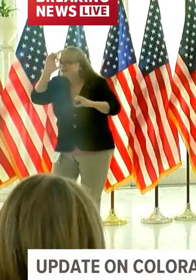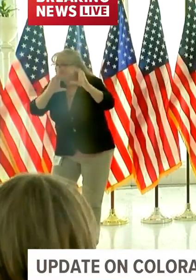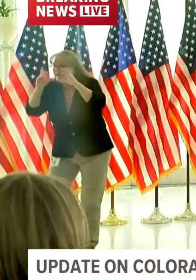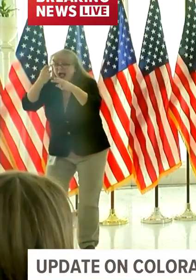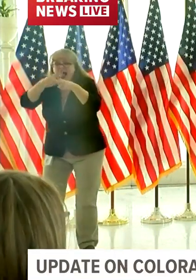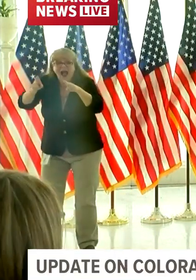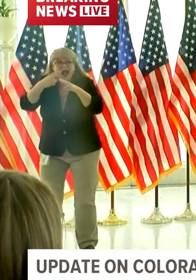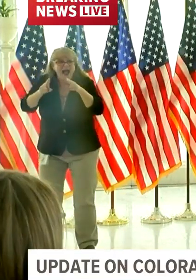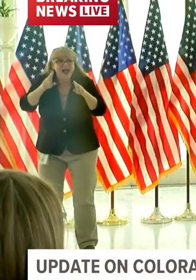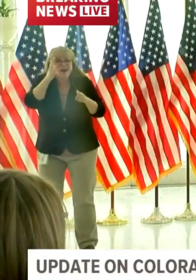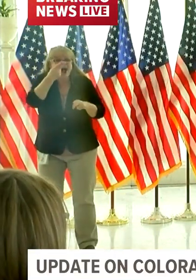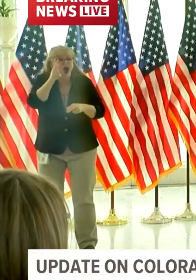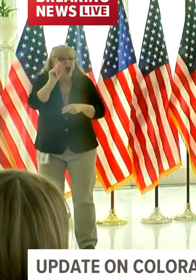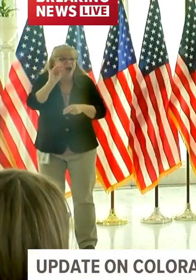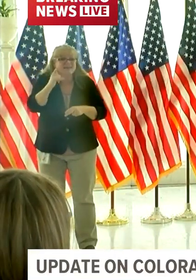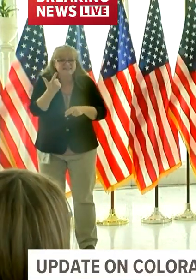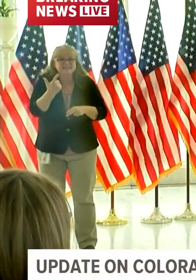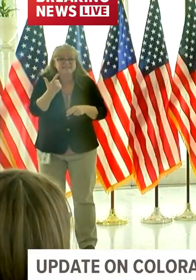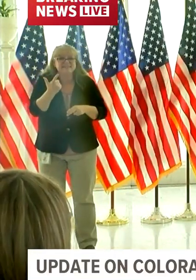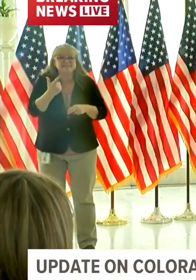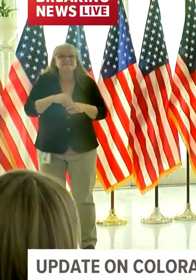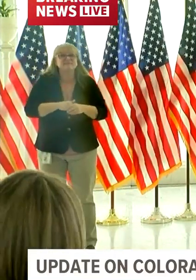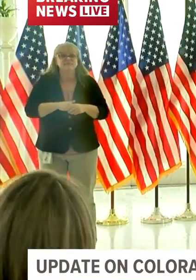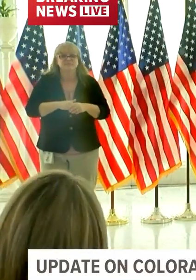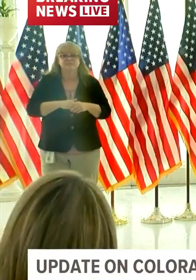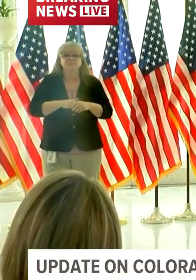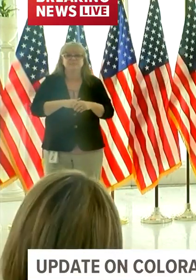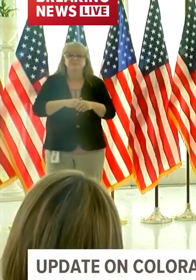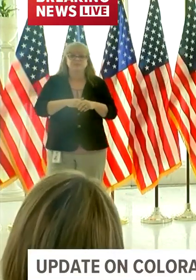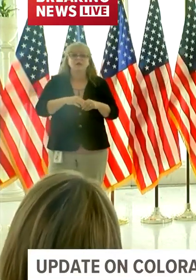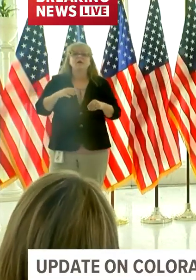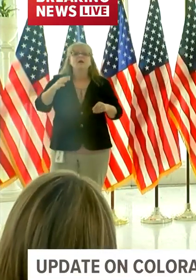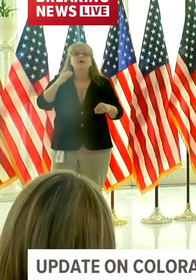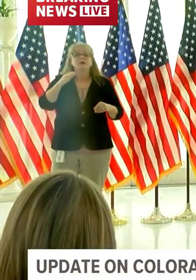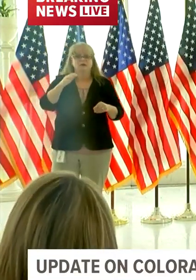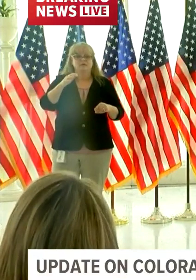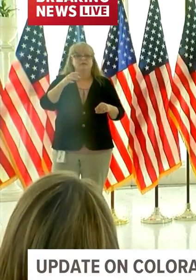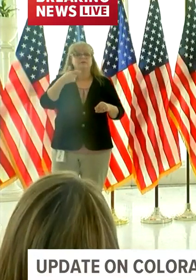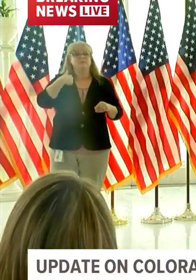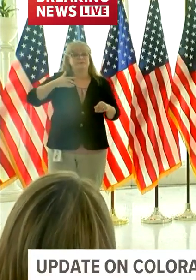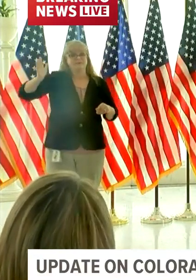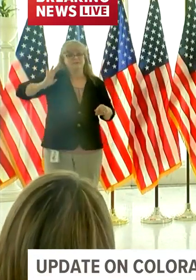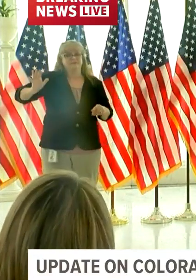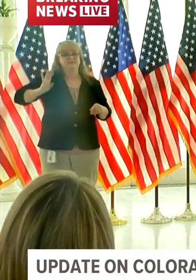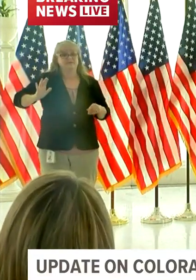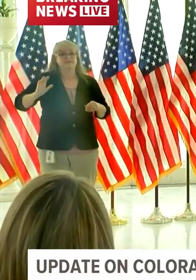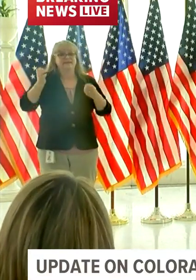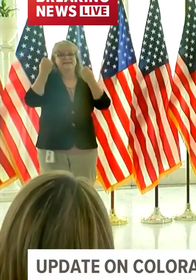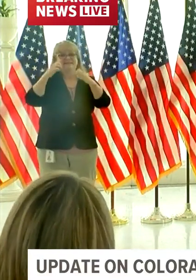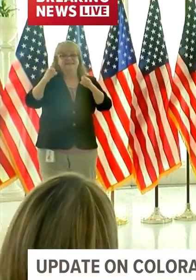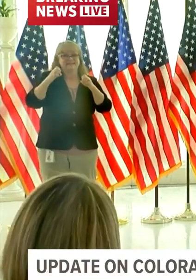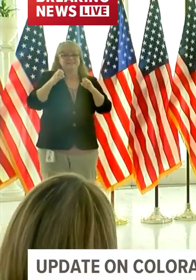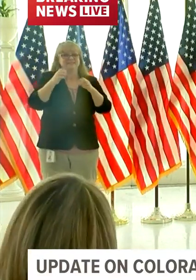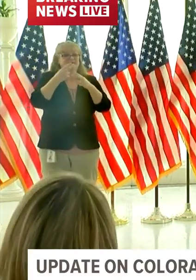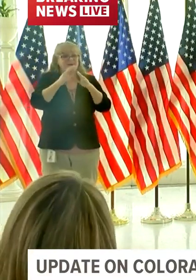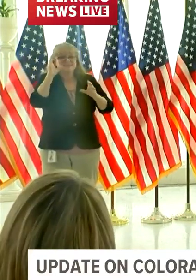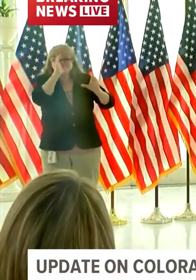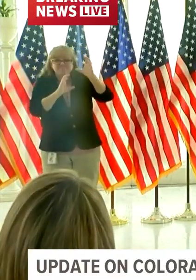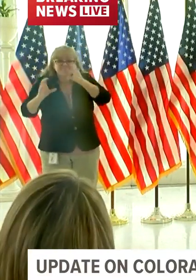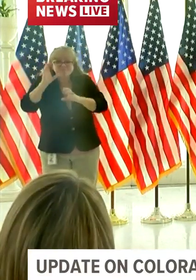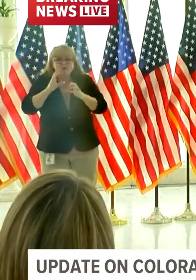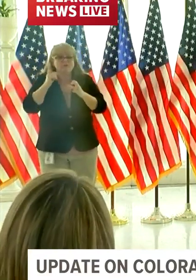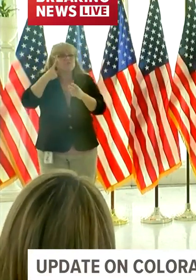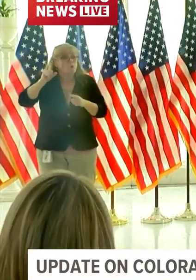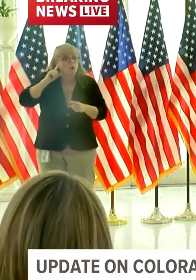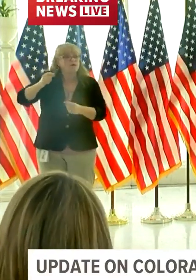egg hunt right here at the Governor's Mansion for members of the military kids who are stationed abroad every year. It's a